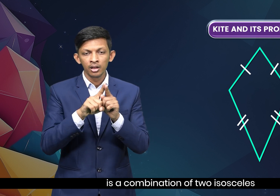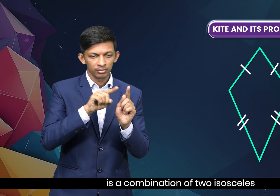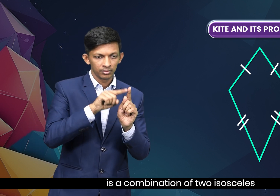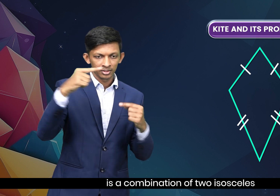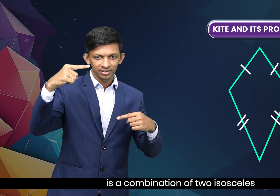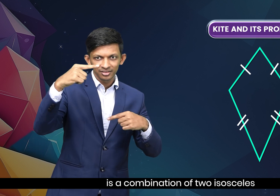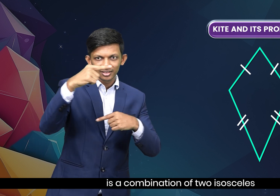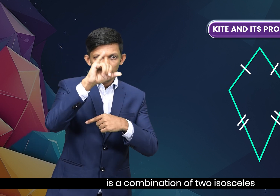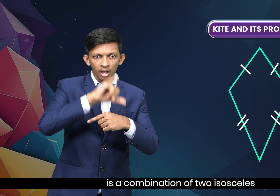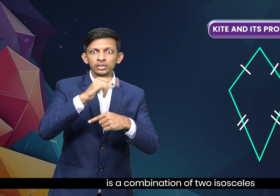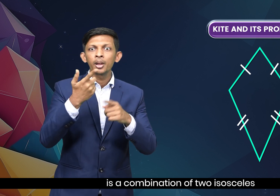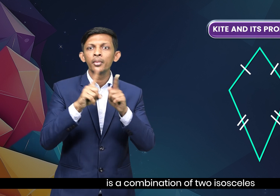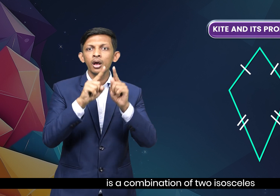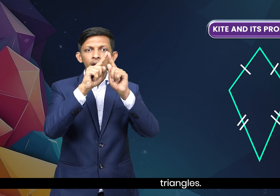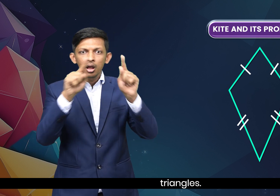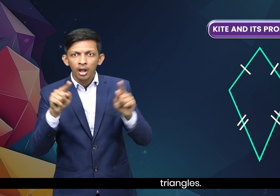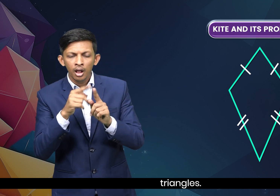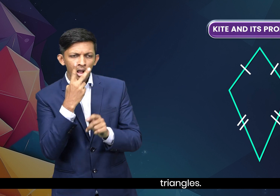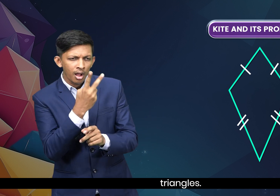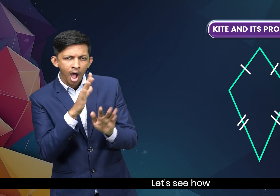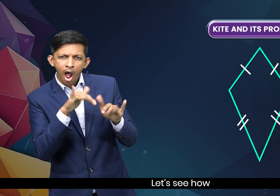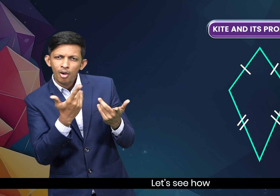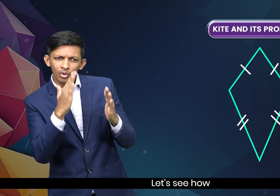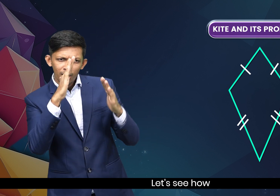the combination of two isosceles triangles. Let's see how.